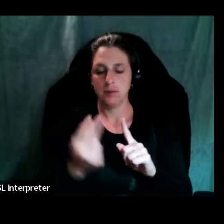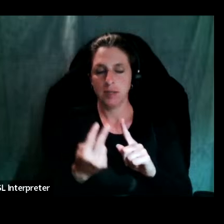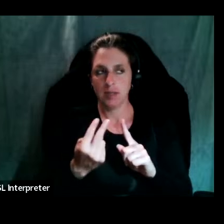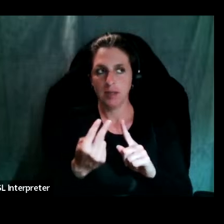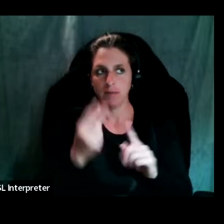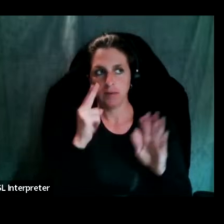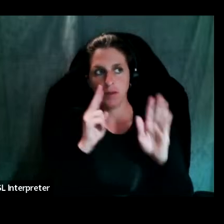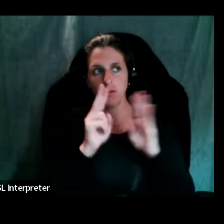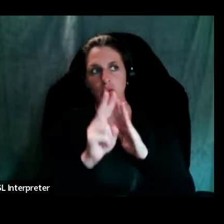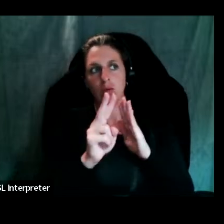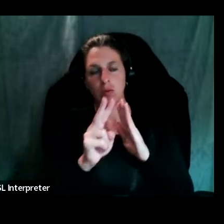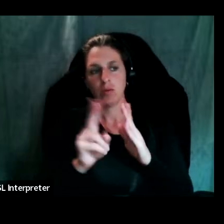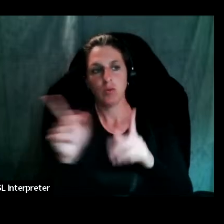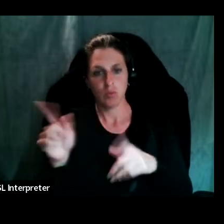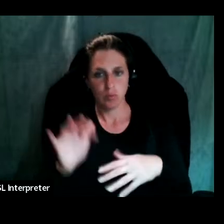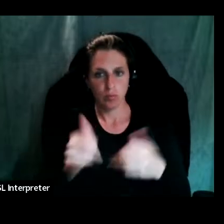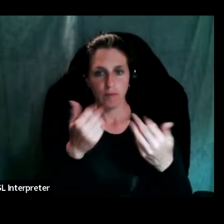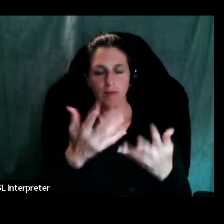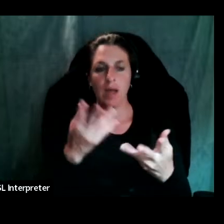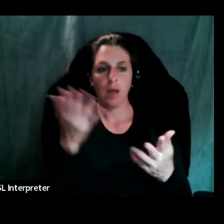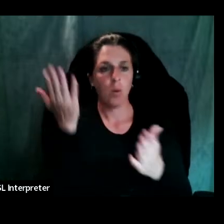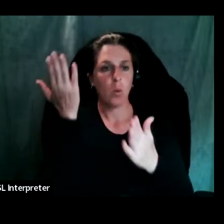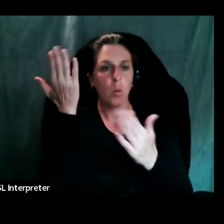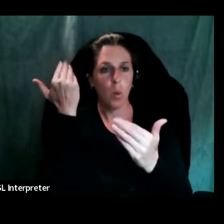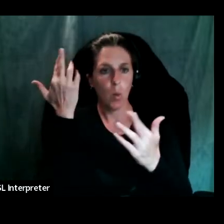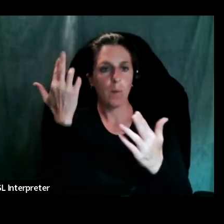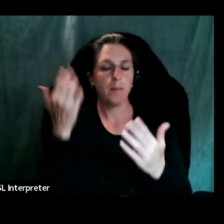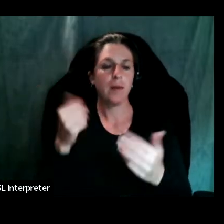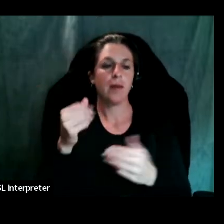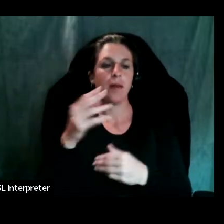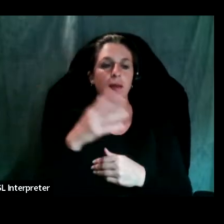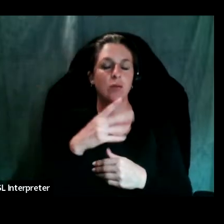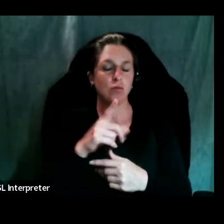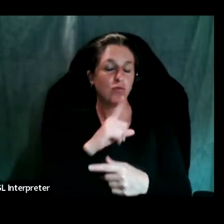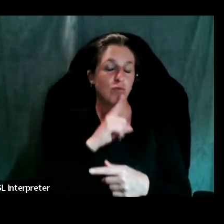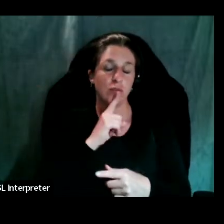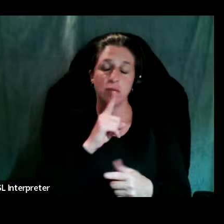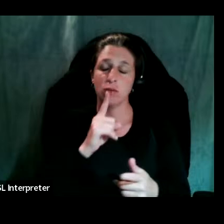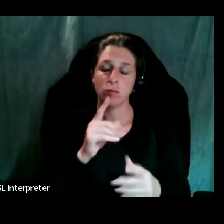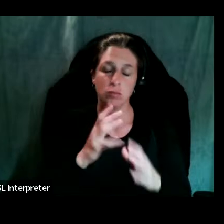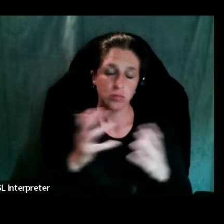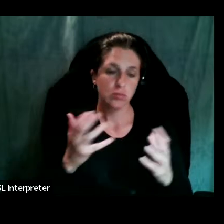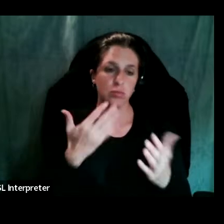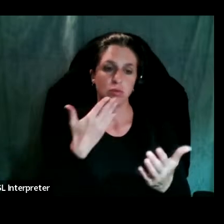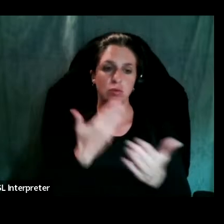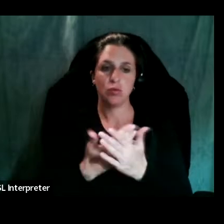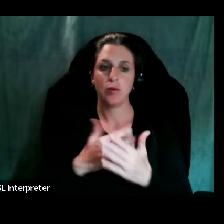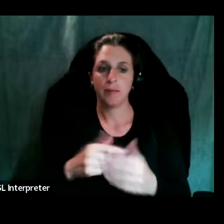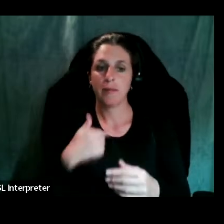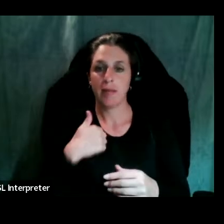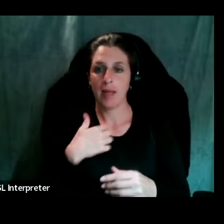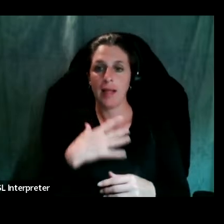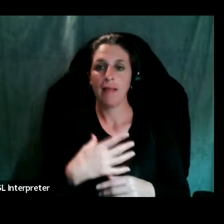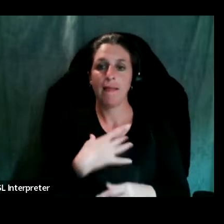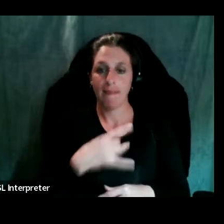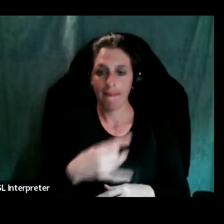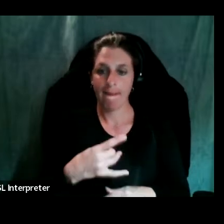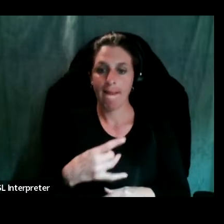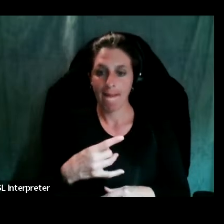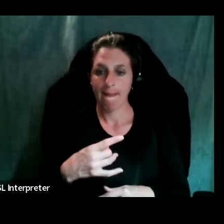will provide hope. And so that's so, so, so good. I do like the Boys Affinity